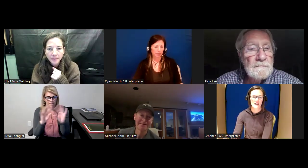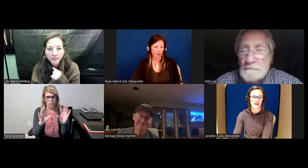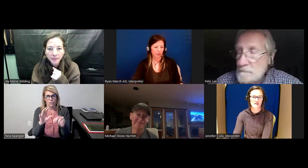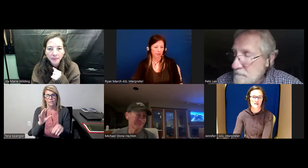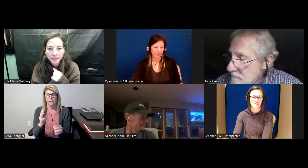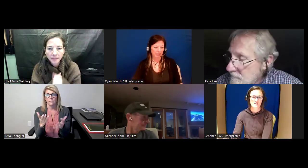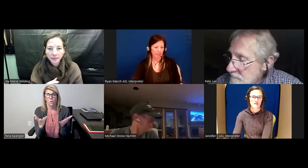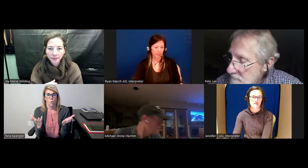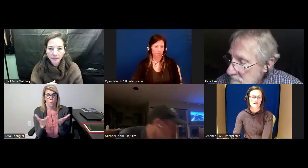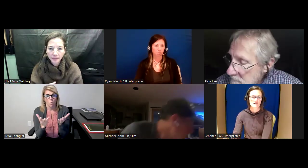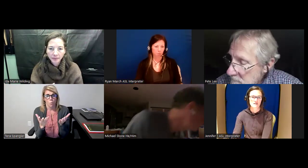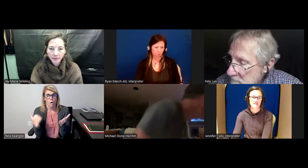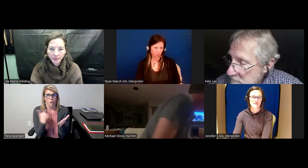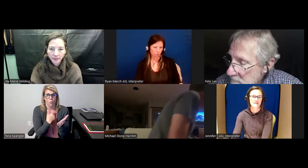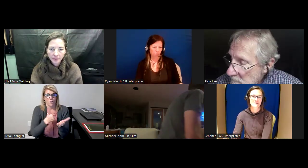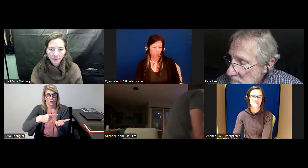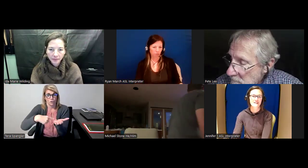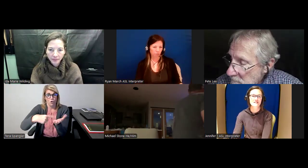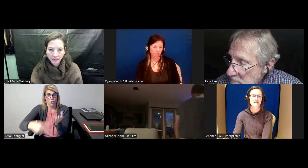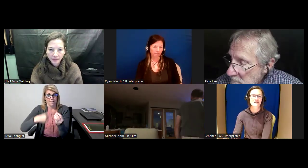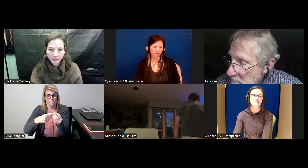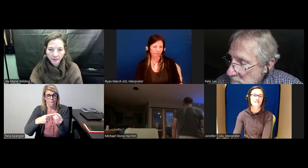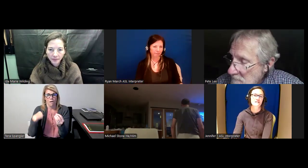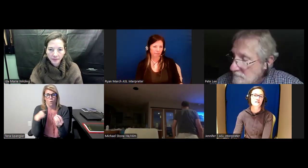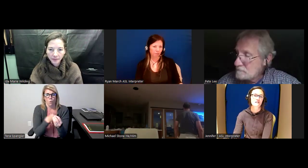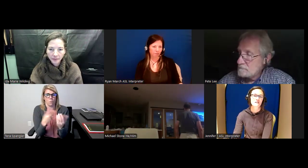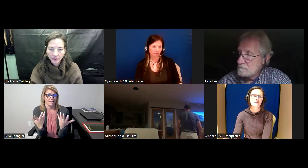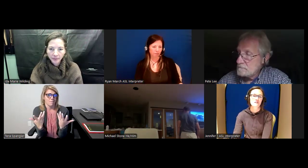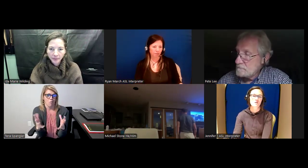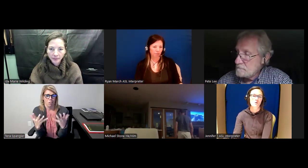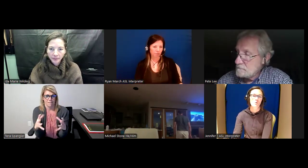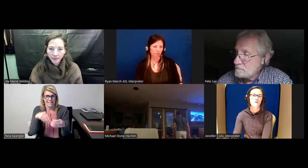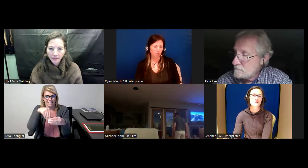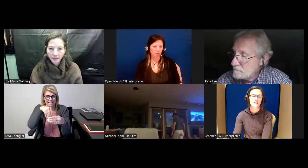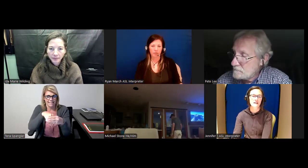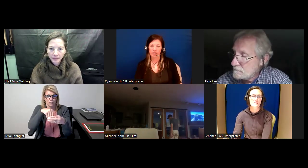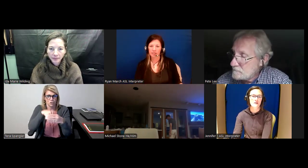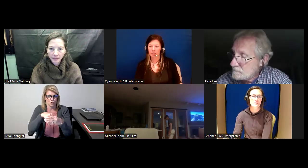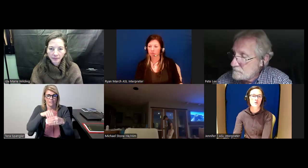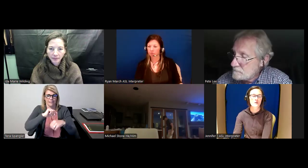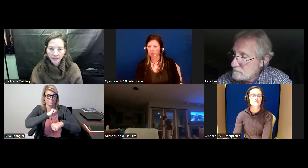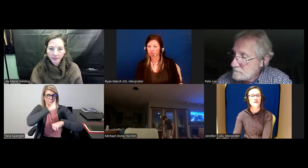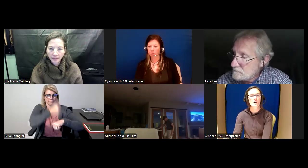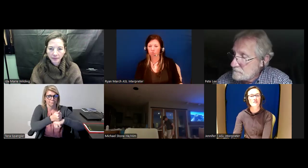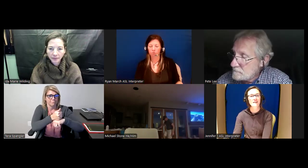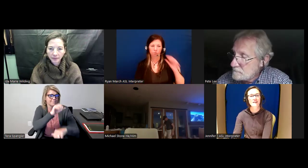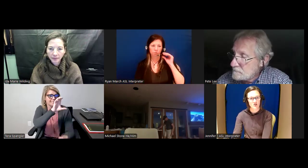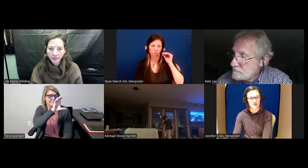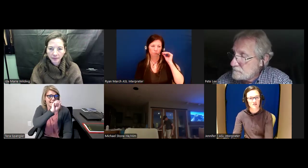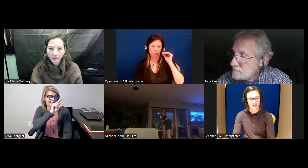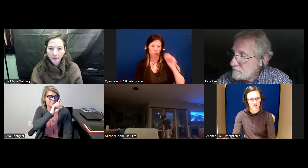do want to add for clarification what we're talking about. We did